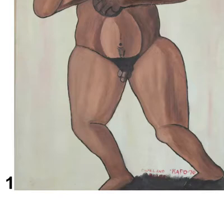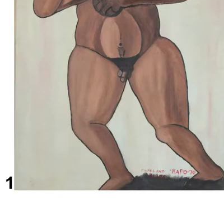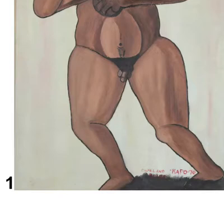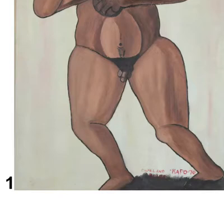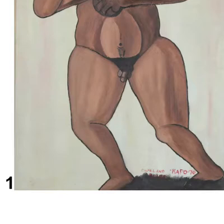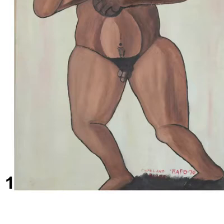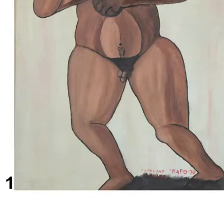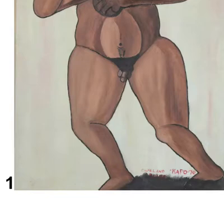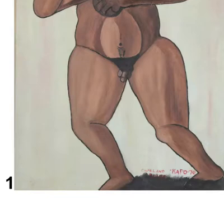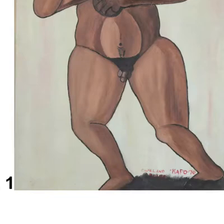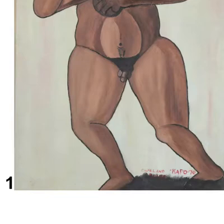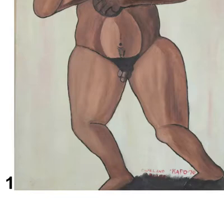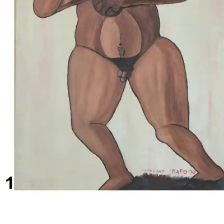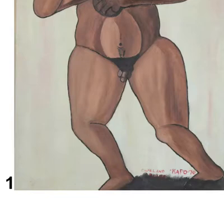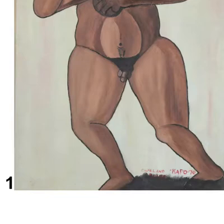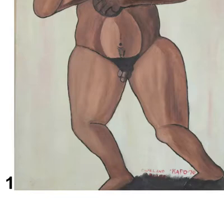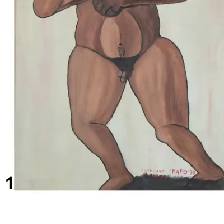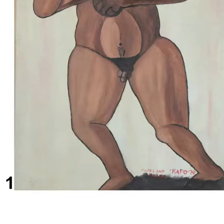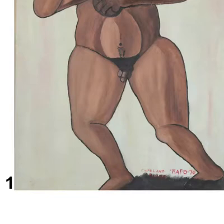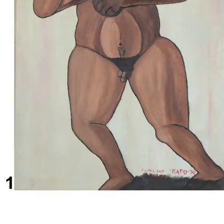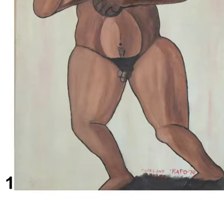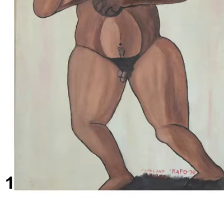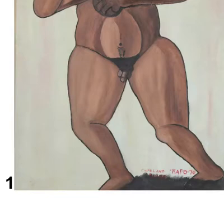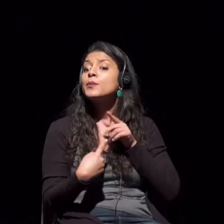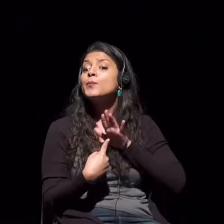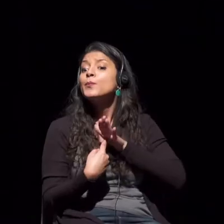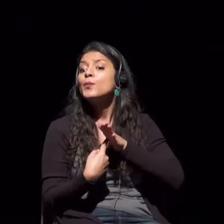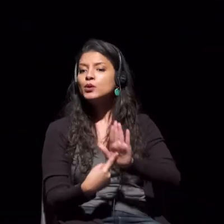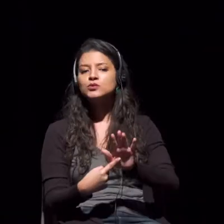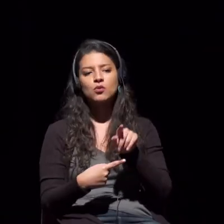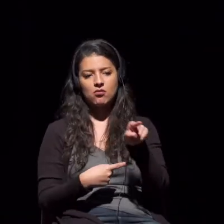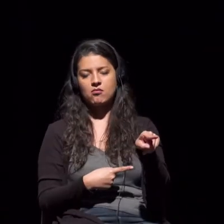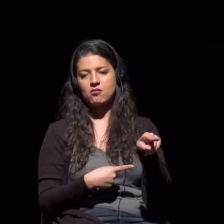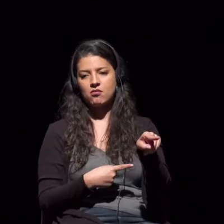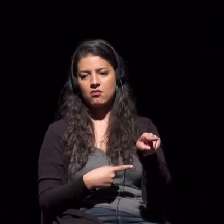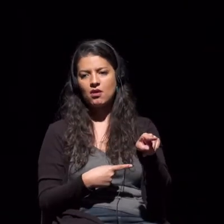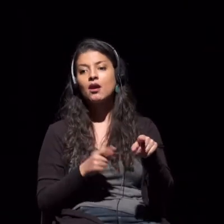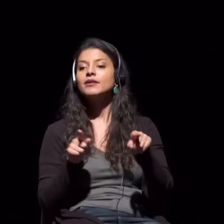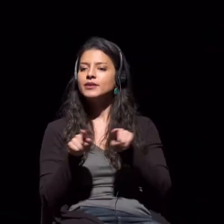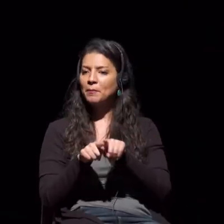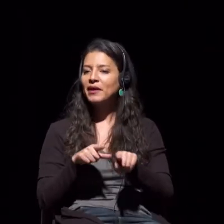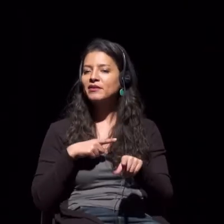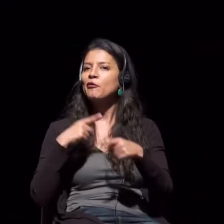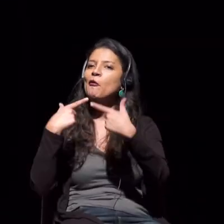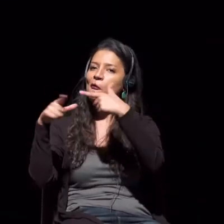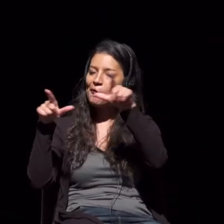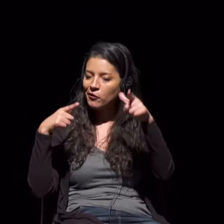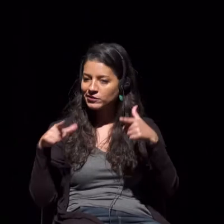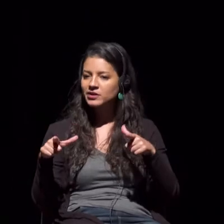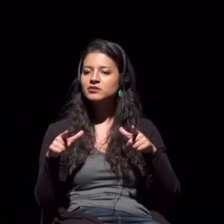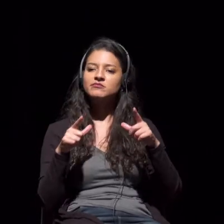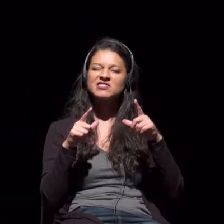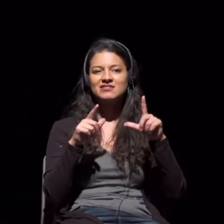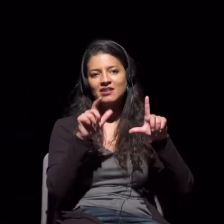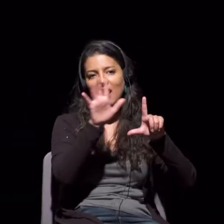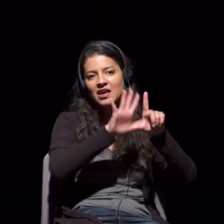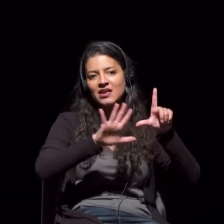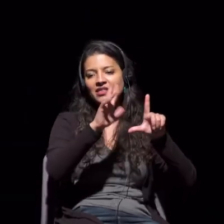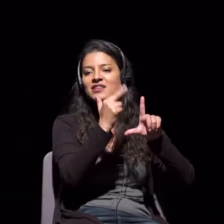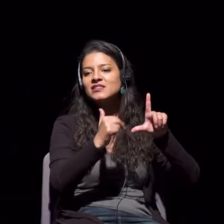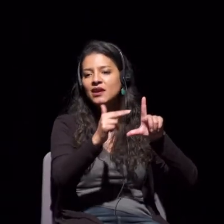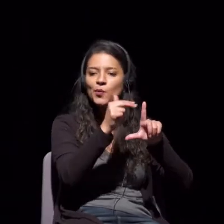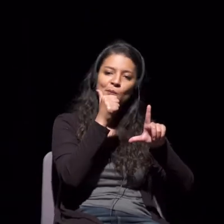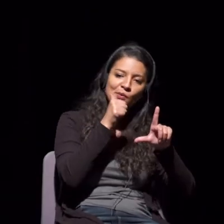been quite uninhibited in his depictions of male and female sexuality in other artworks, and the question arises why the figure is represented in the